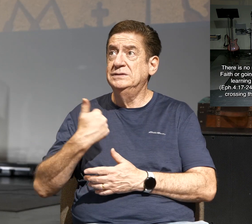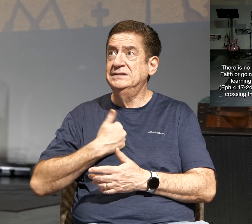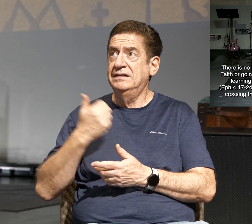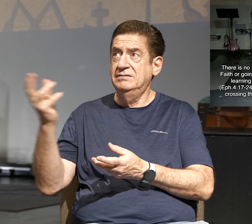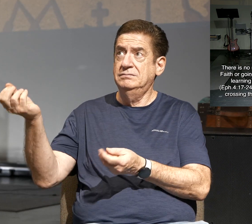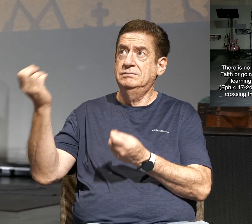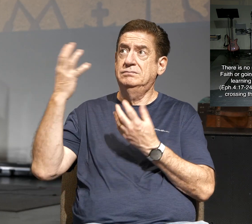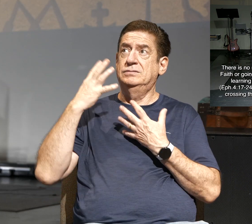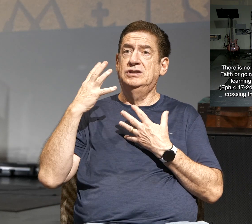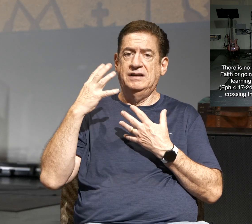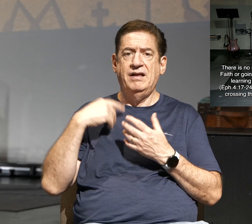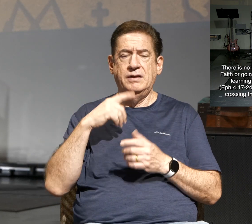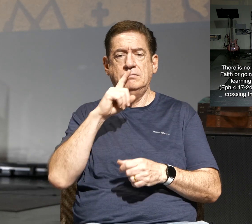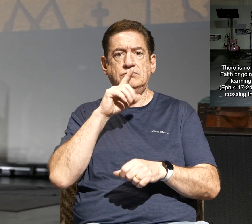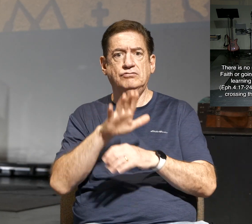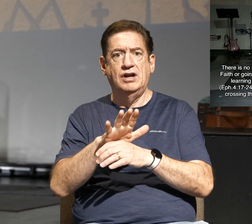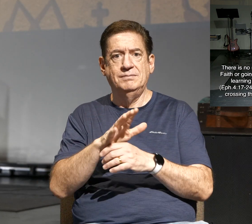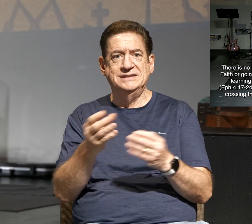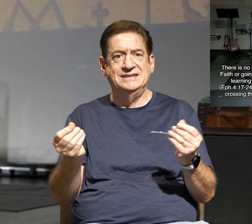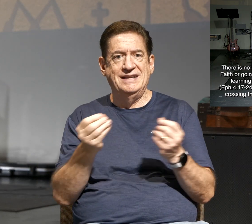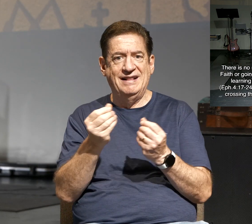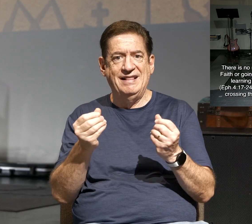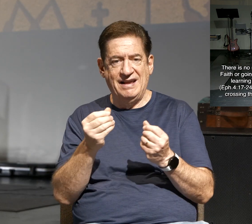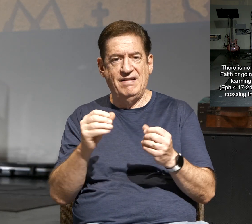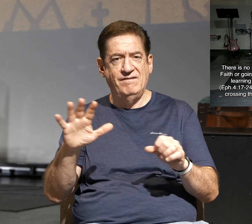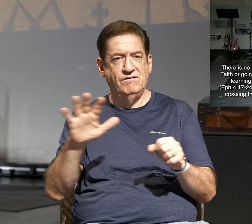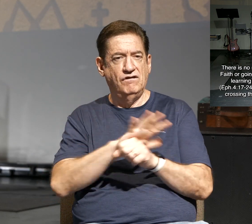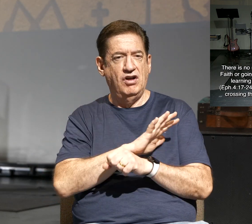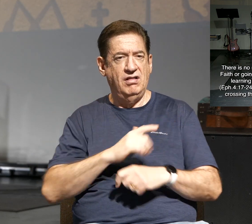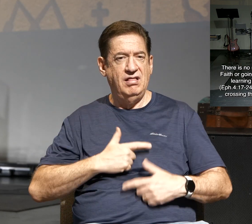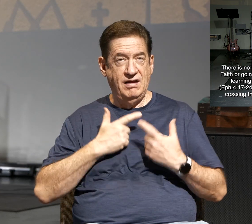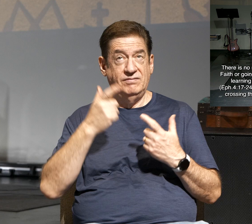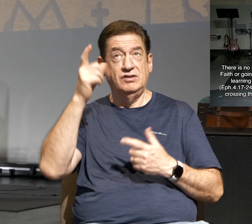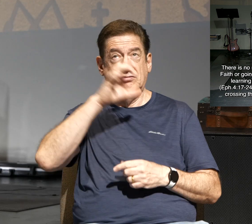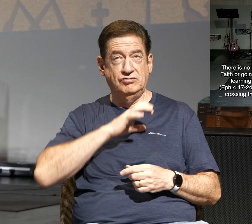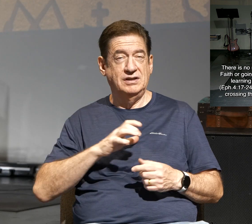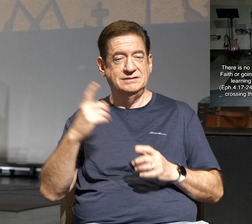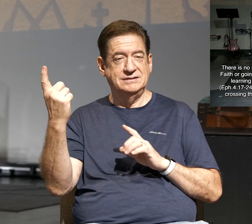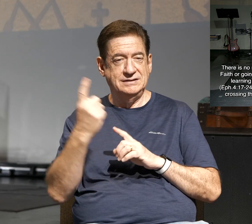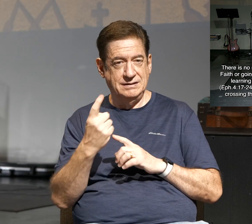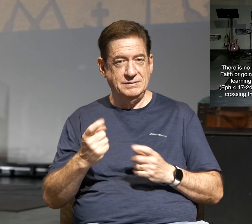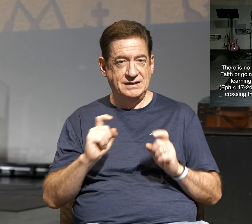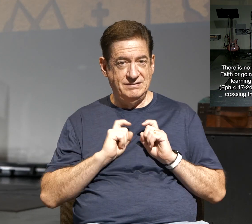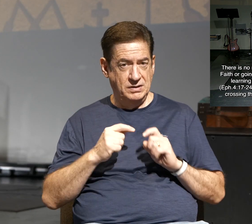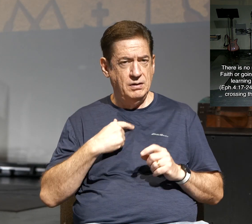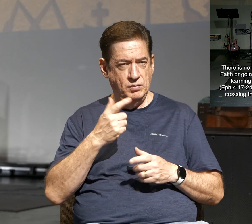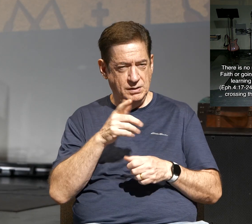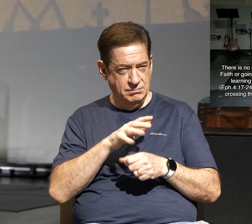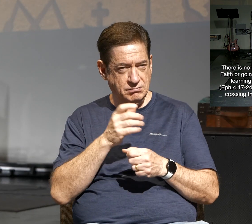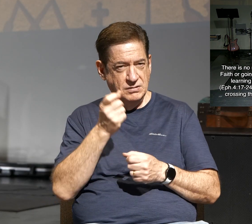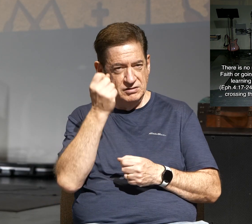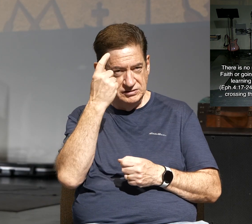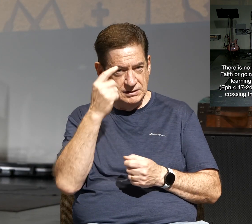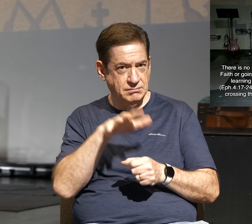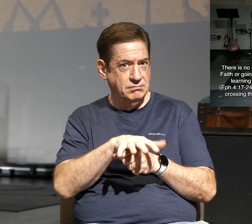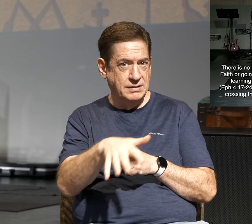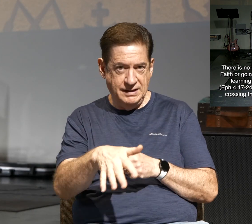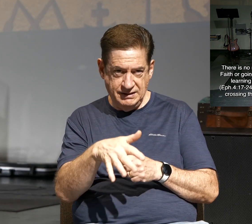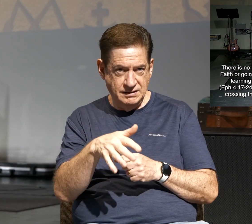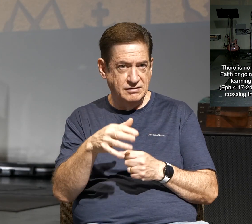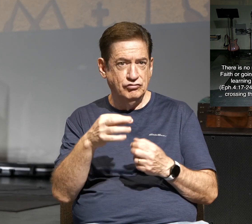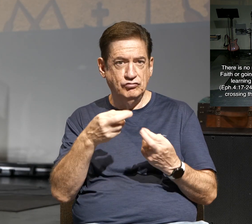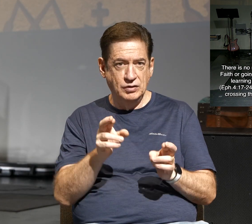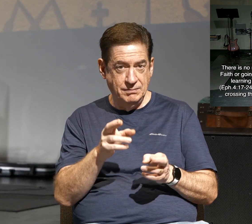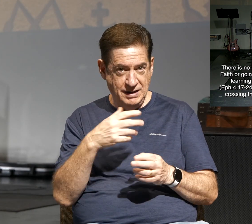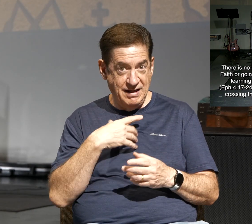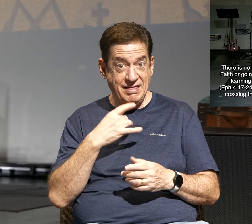is the spirit-filled life, for the fullness of life Christ came to give to us. Now, I wanted you to understand this. There's plenty of room in the notes, and as you know me, I like to